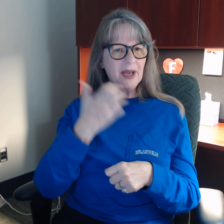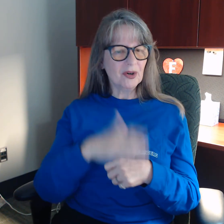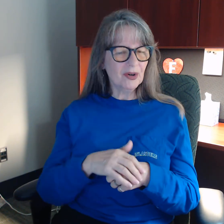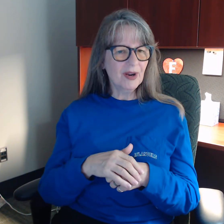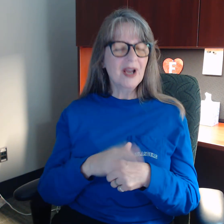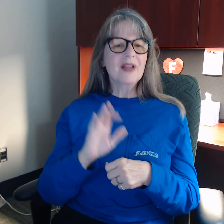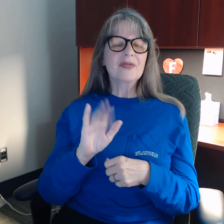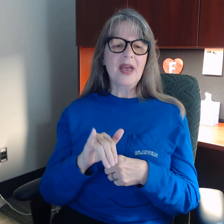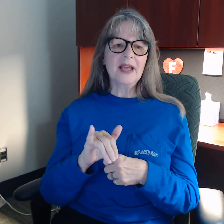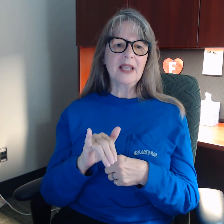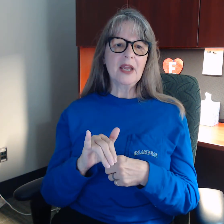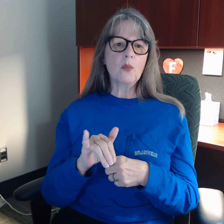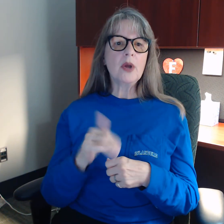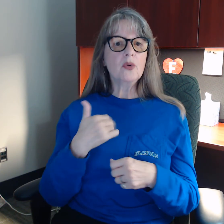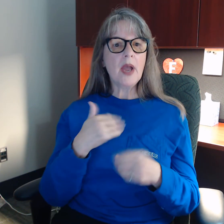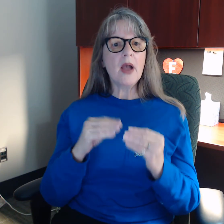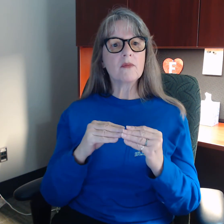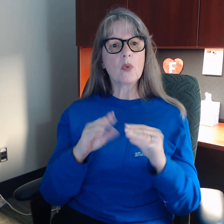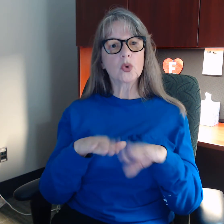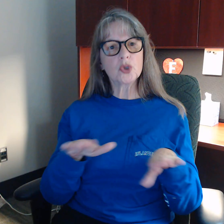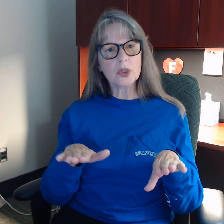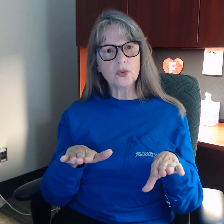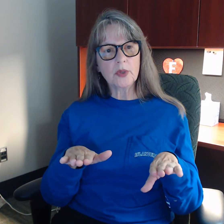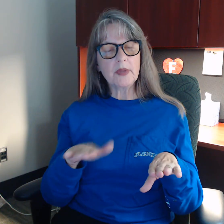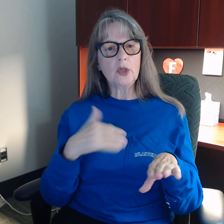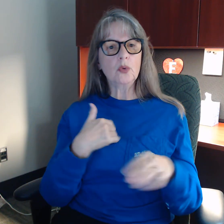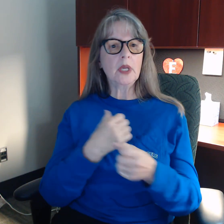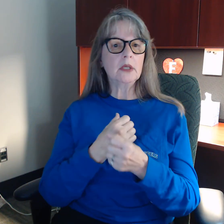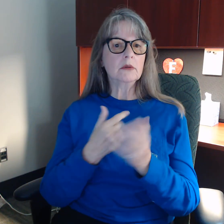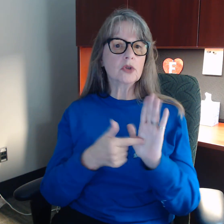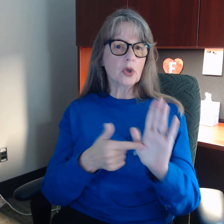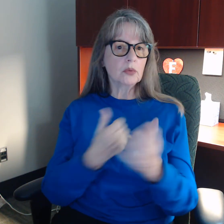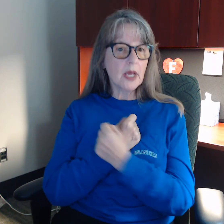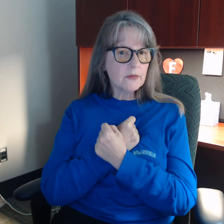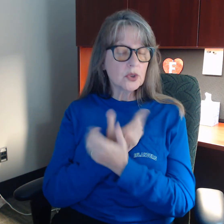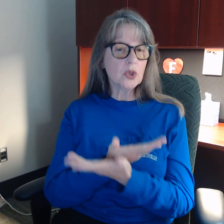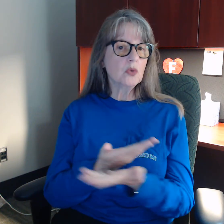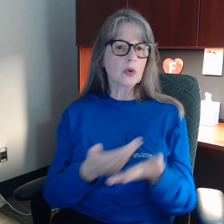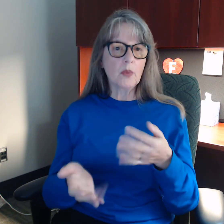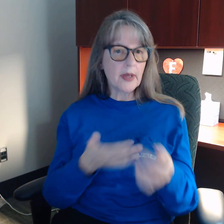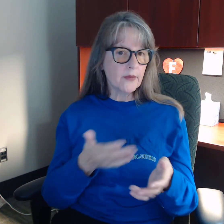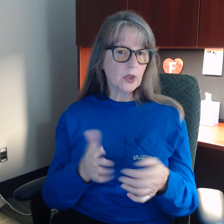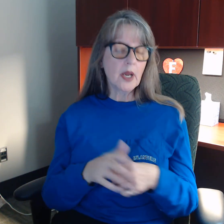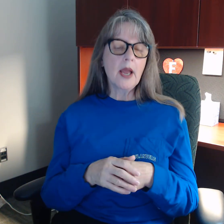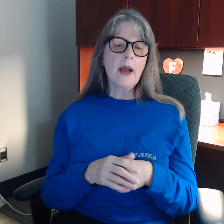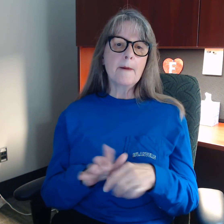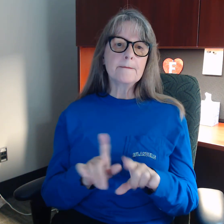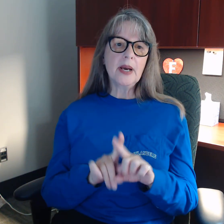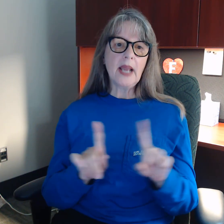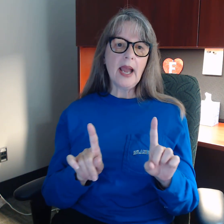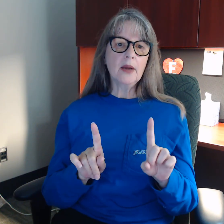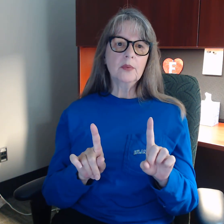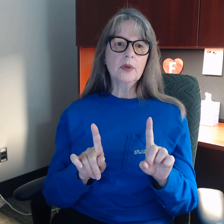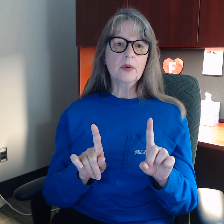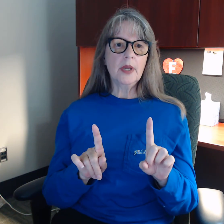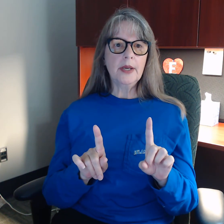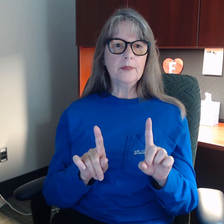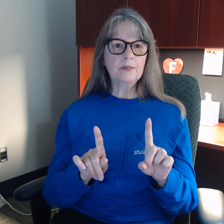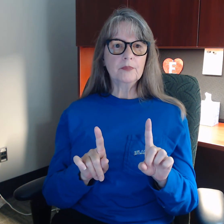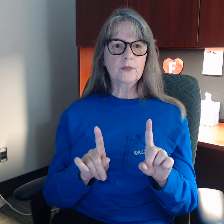better that like, well, you have more children that you can show love to or whatever. But I would,